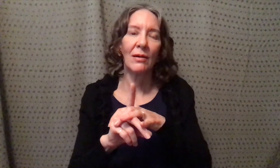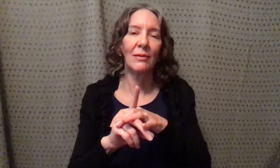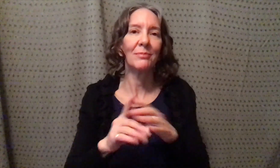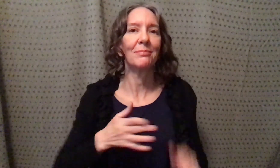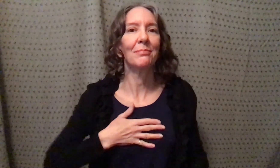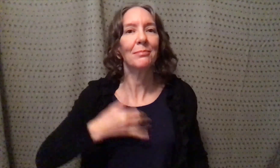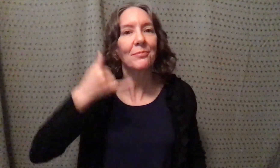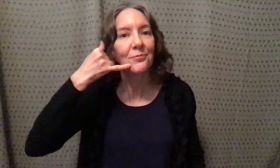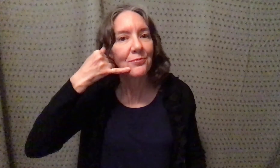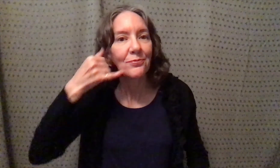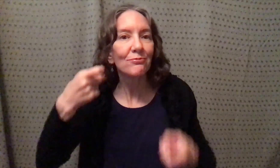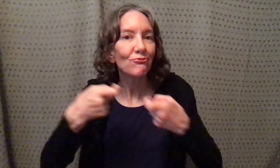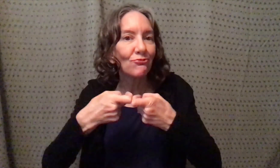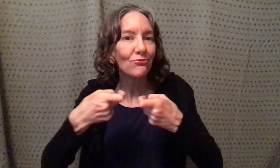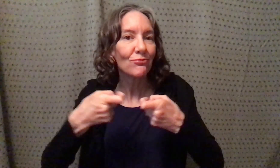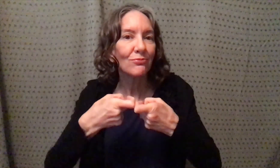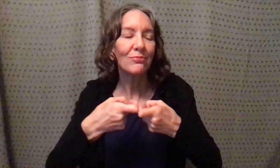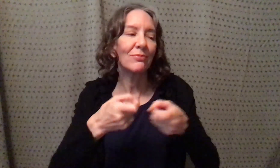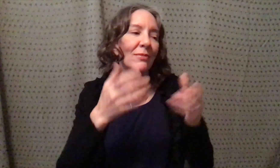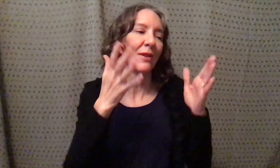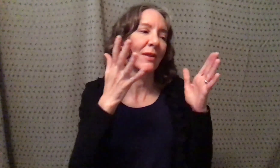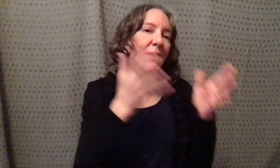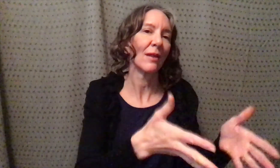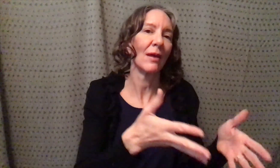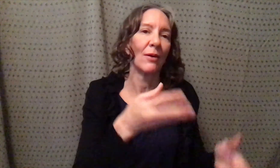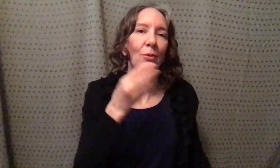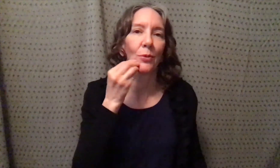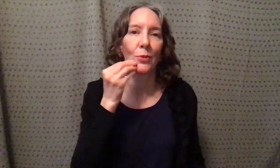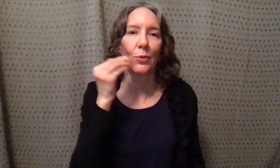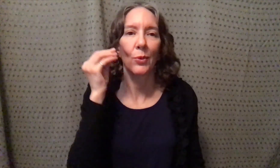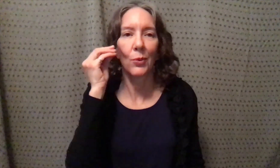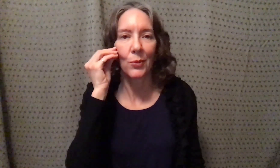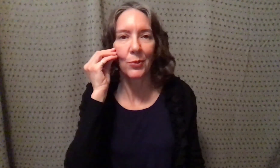I just realized that my phone charger, I left it at home.